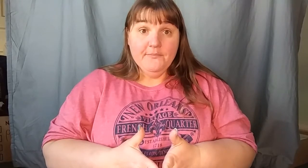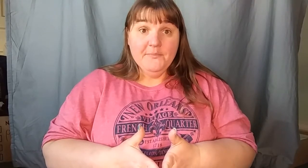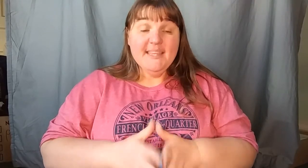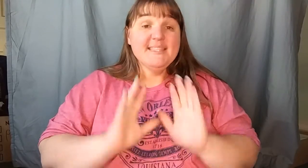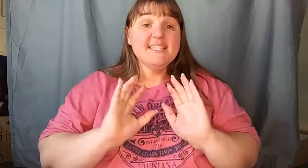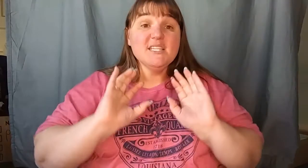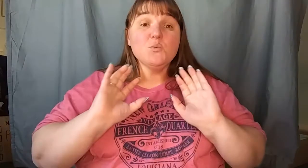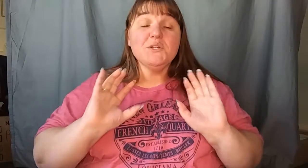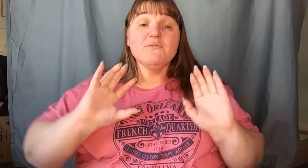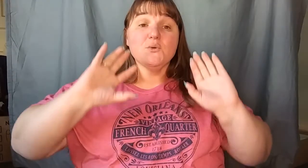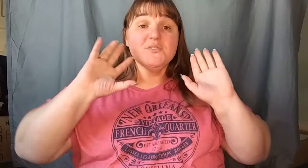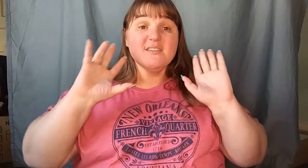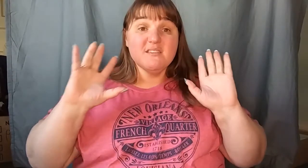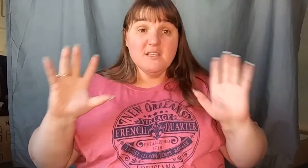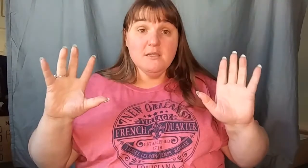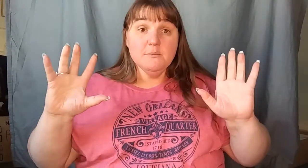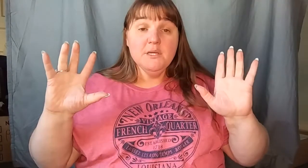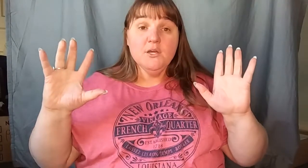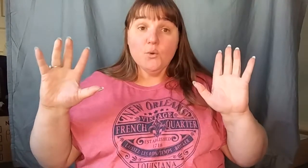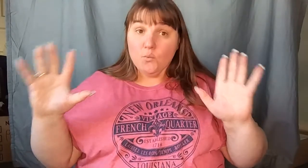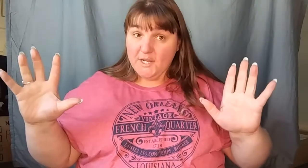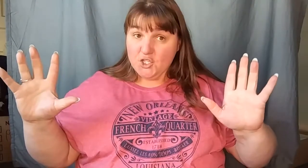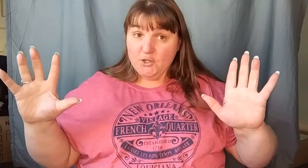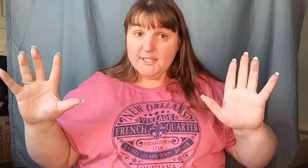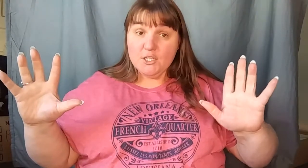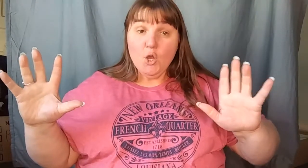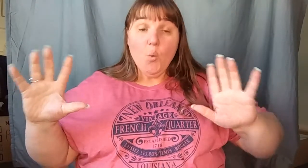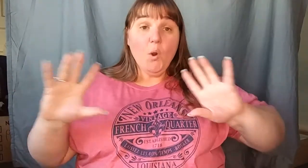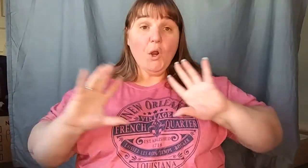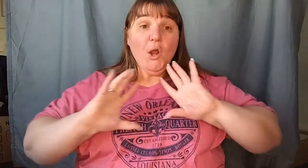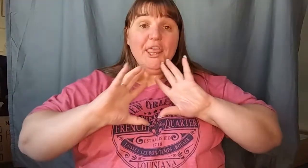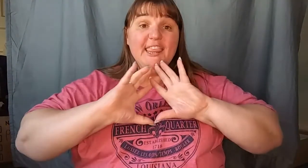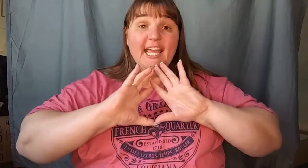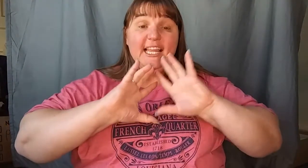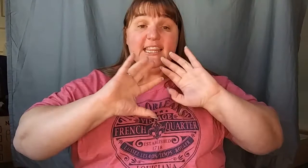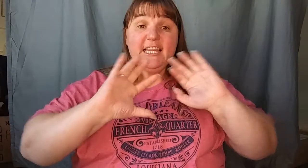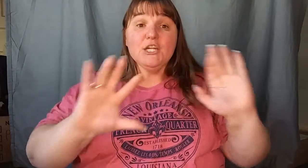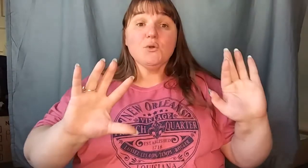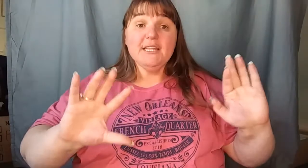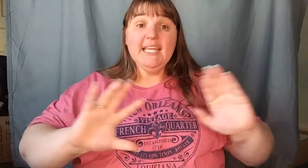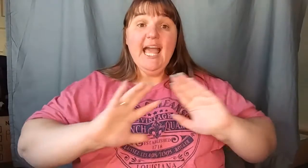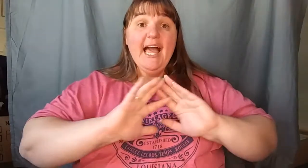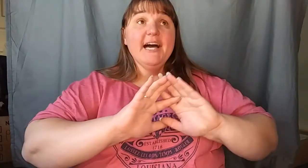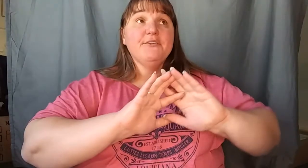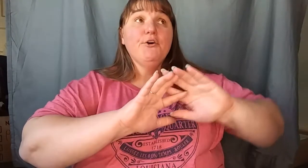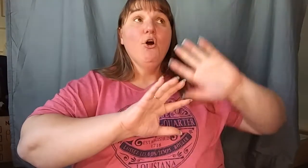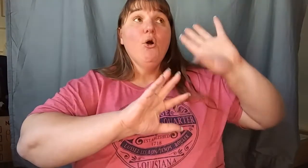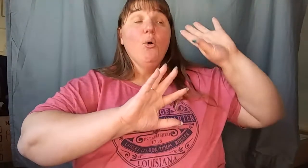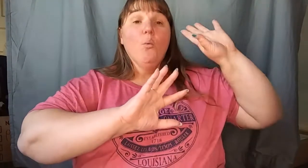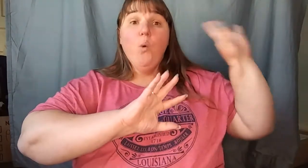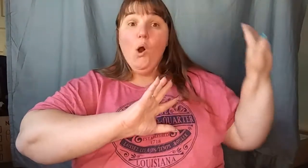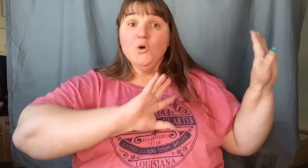This is one of those themed restaurants where they literally had walls,